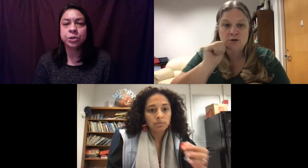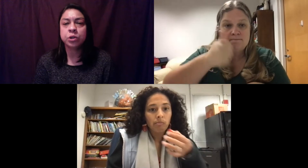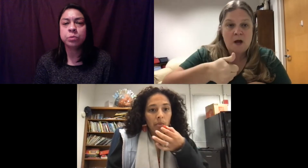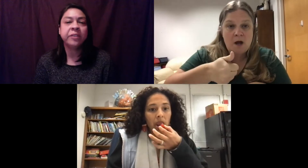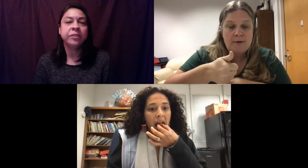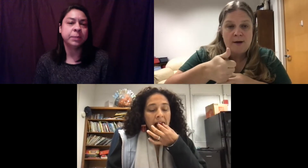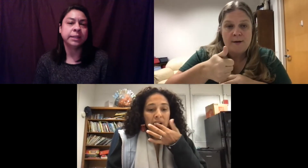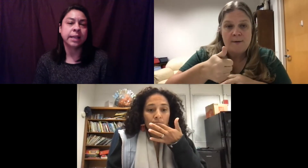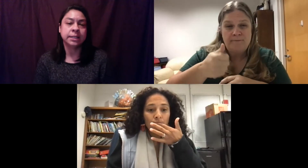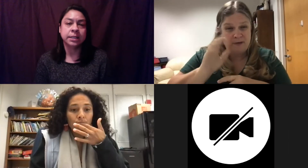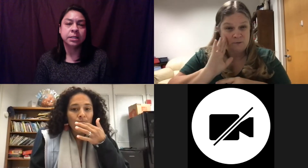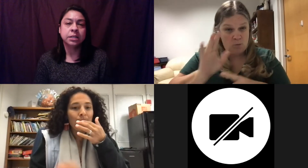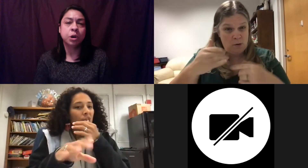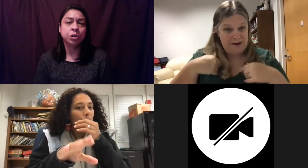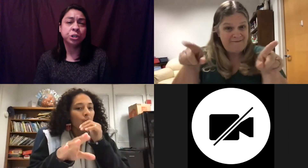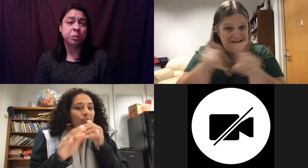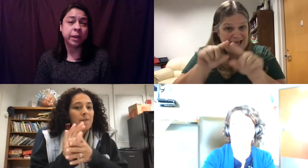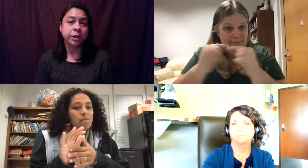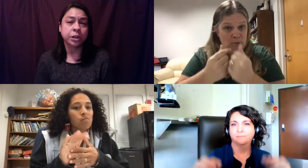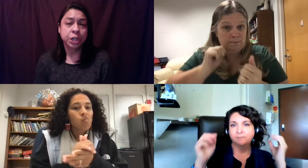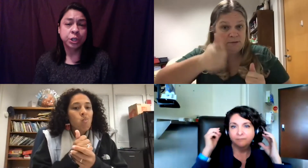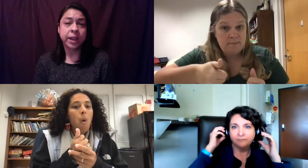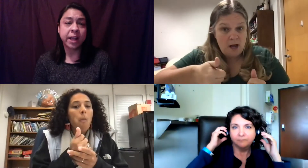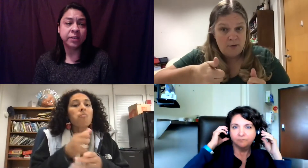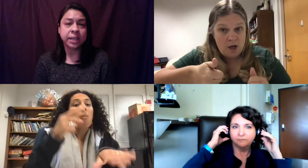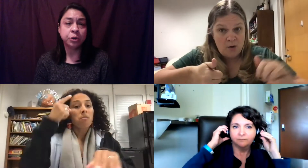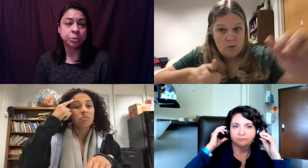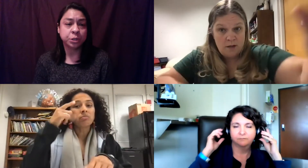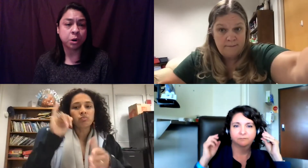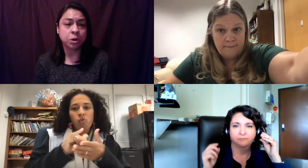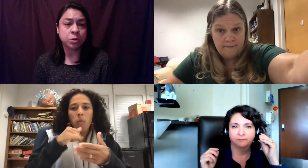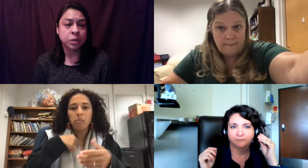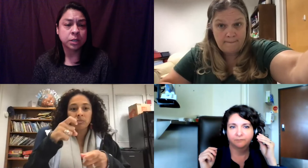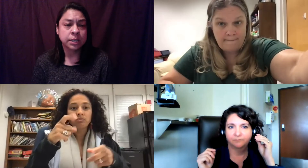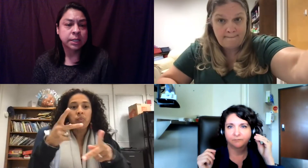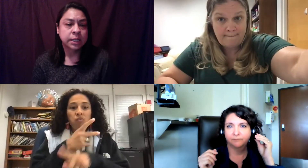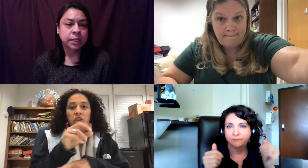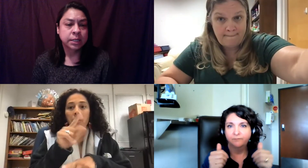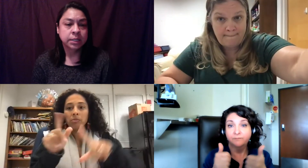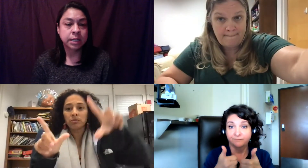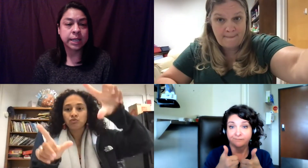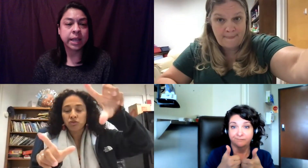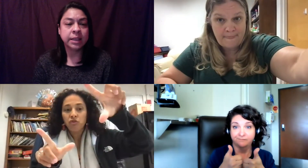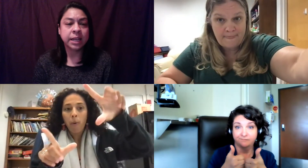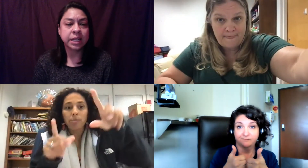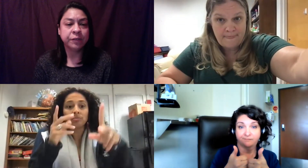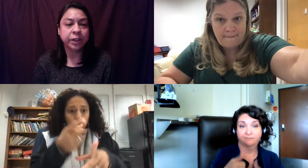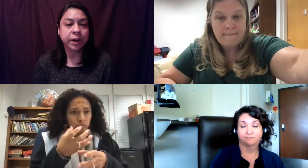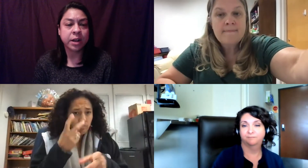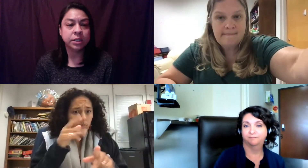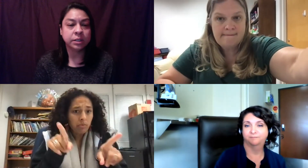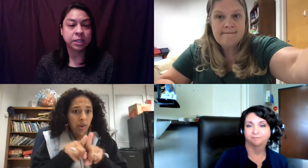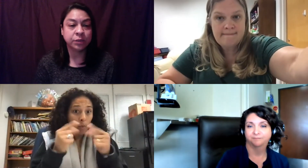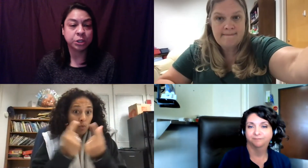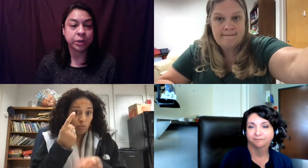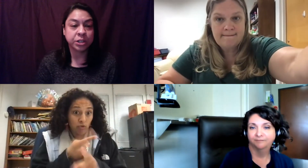a struggle, but I expect that tomorrow should be better. Do we have the same groups tomorrow? Donna's saying, I think I need to figure